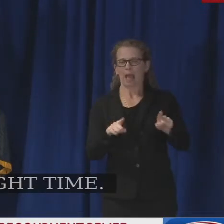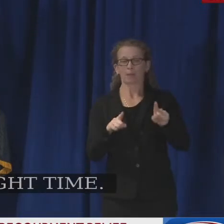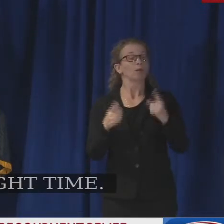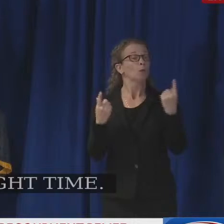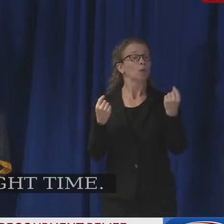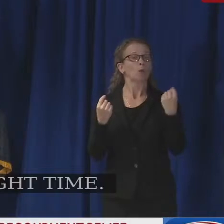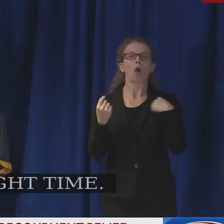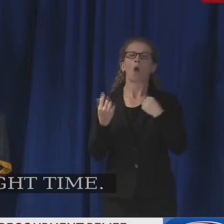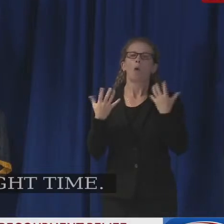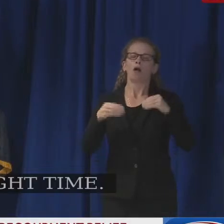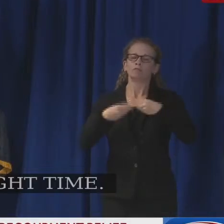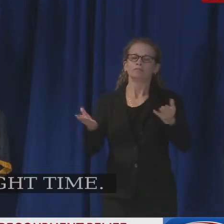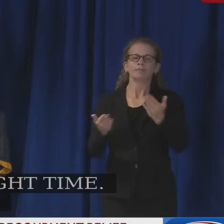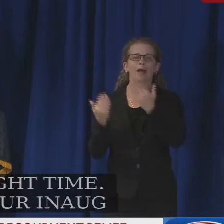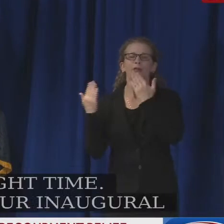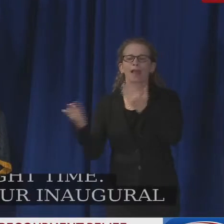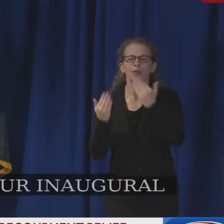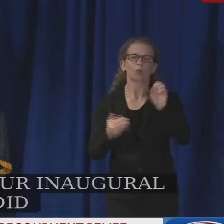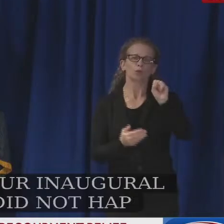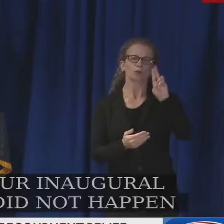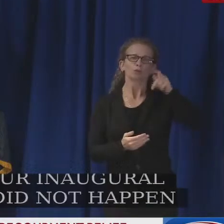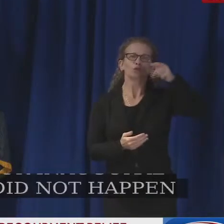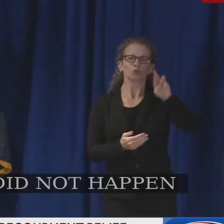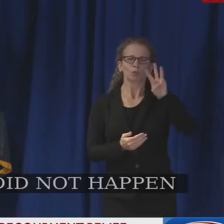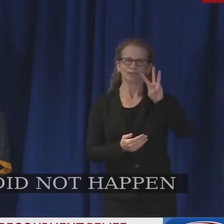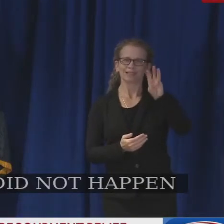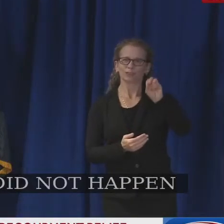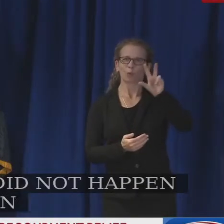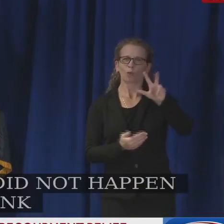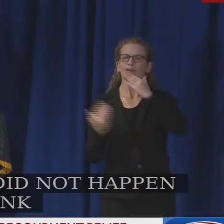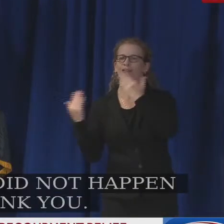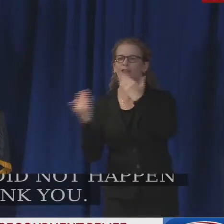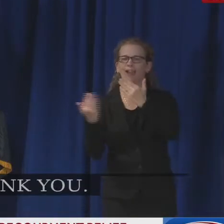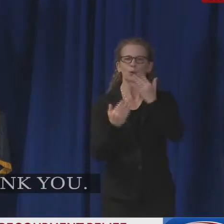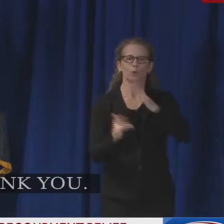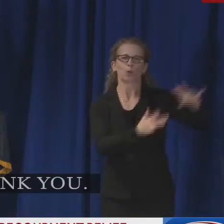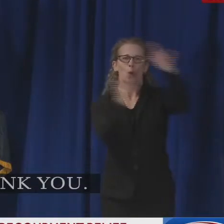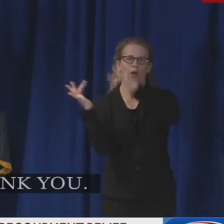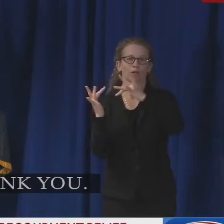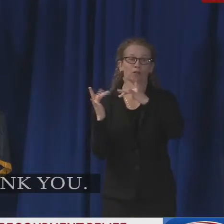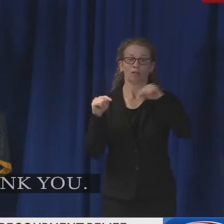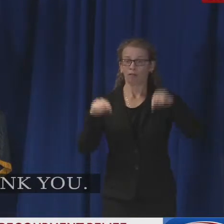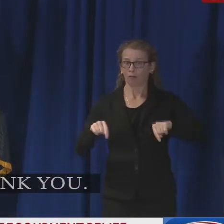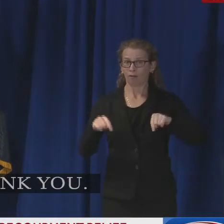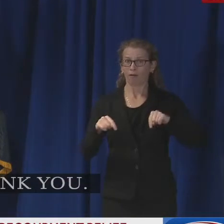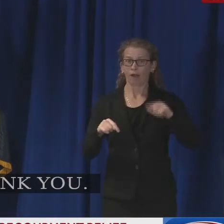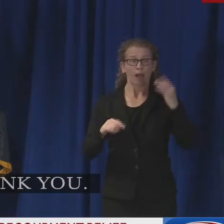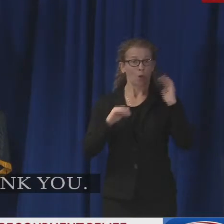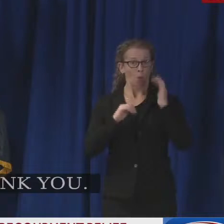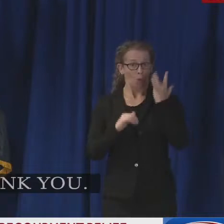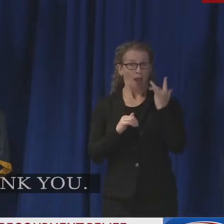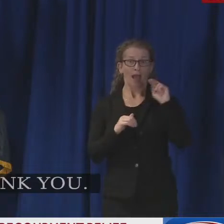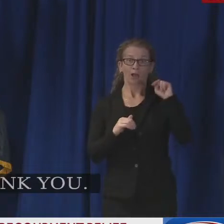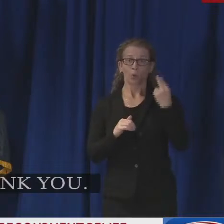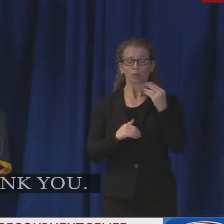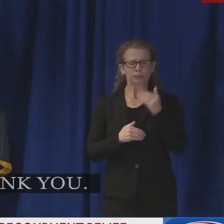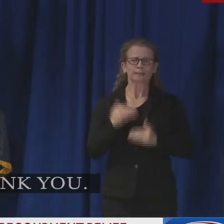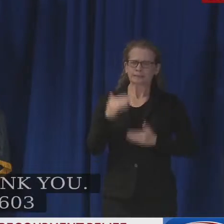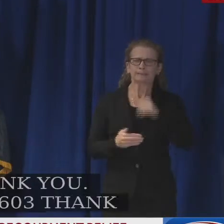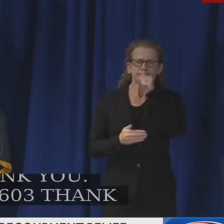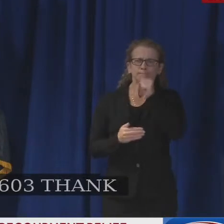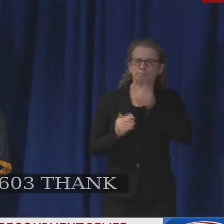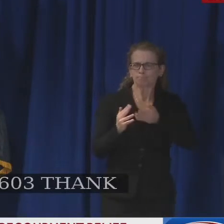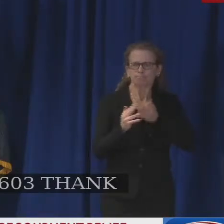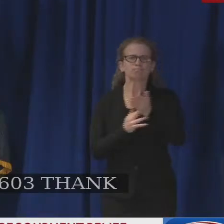out and say thank you. I call it the Super 603 Thank You Tour to the state of New Hampshire. The reason this state came through so well, not just during the